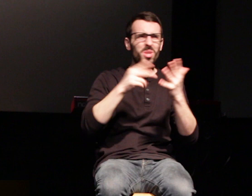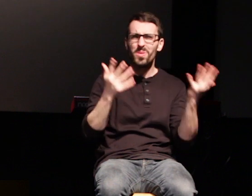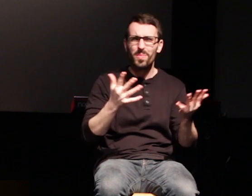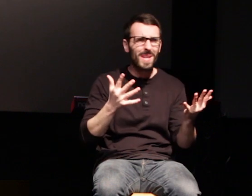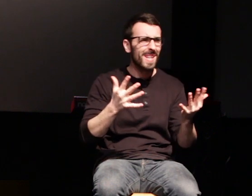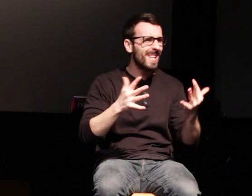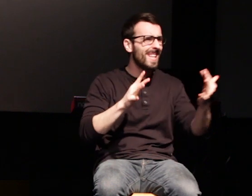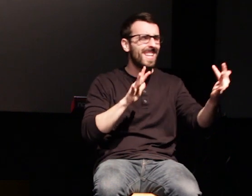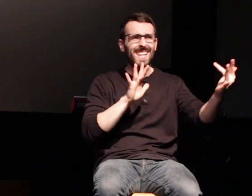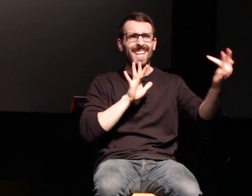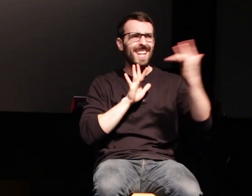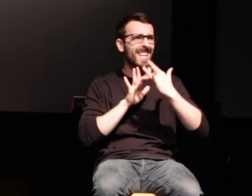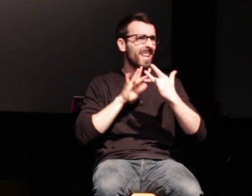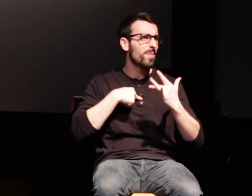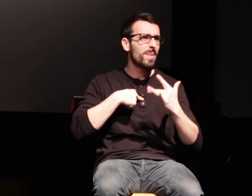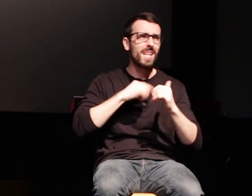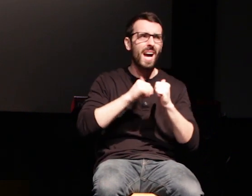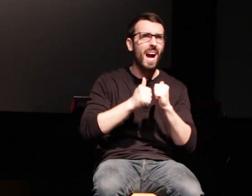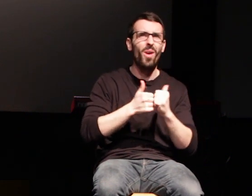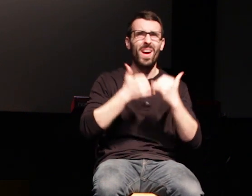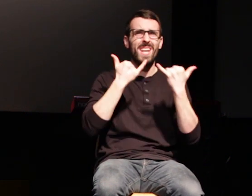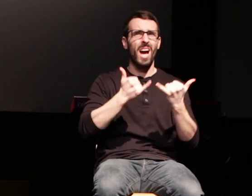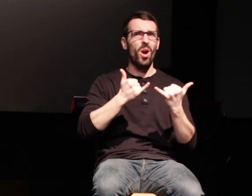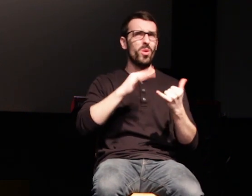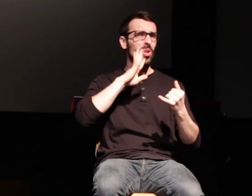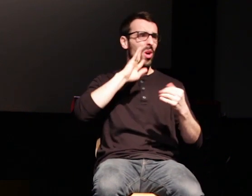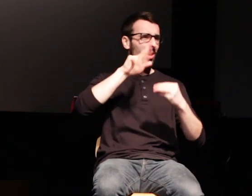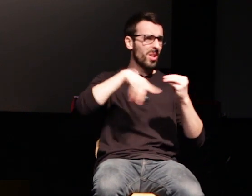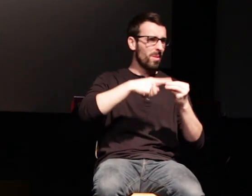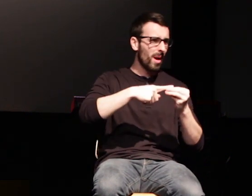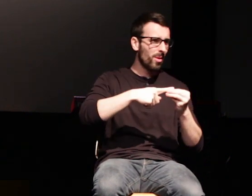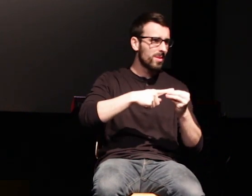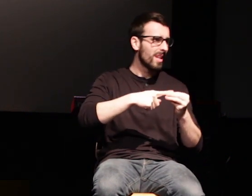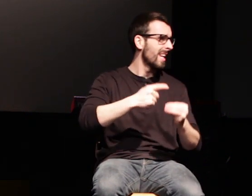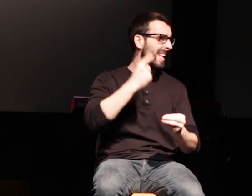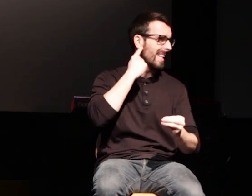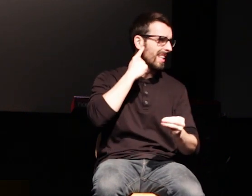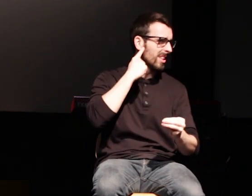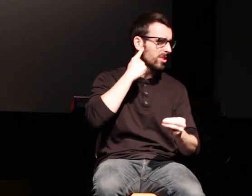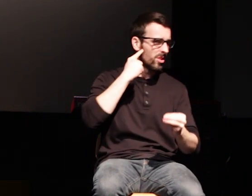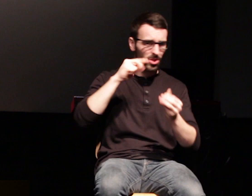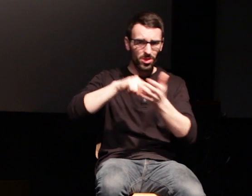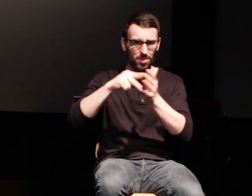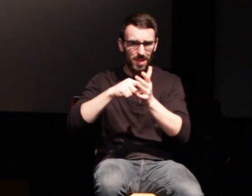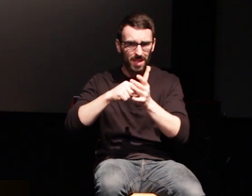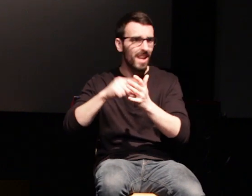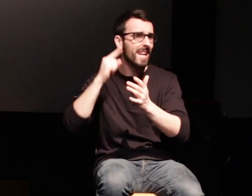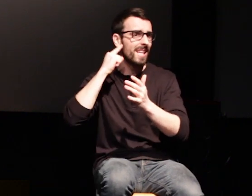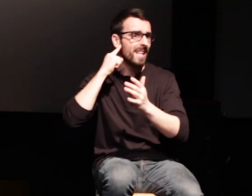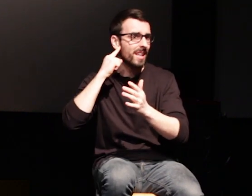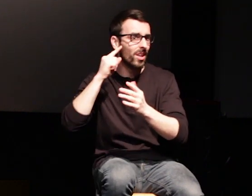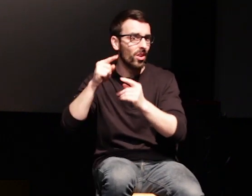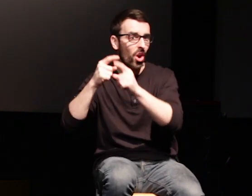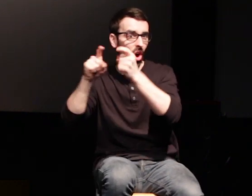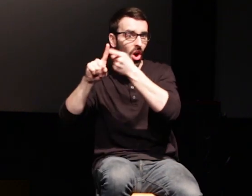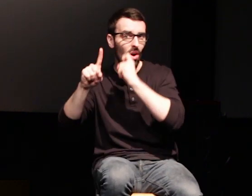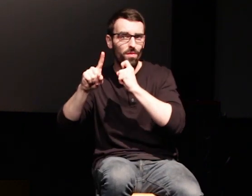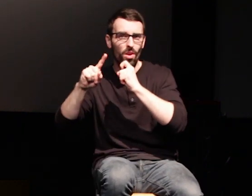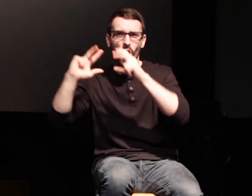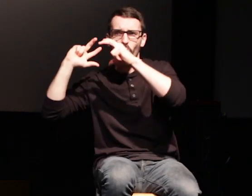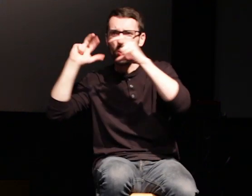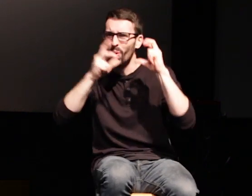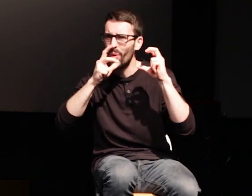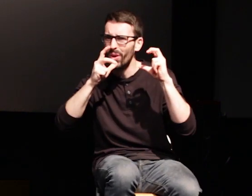do with me? And why are you talking about ears now? Is this like ears of corn? Like, we were just talking about farming, now we're talking about hearing. And here's the